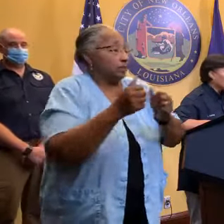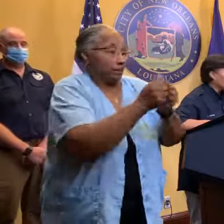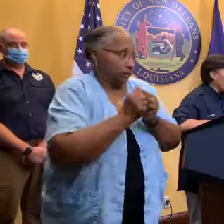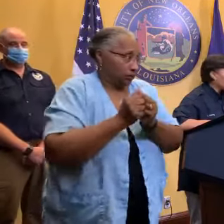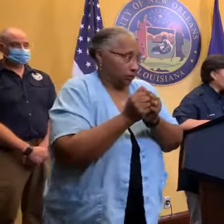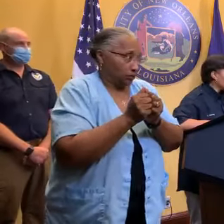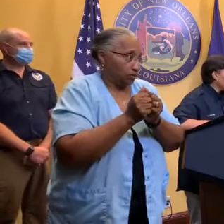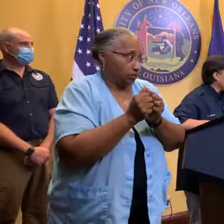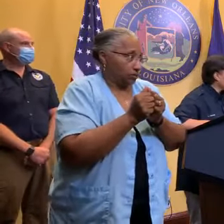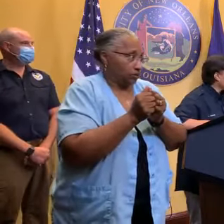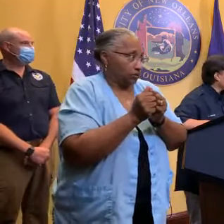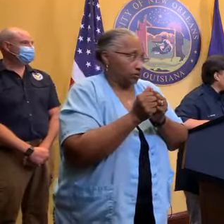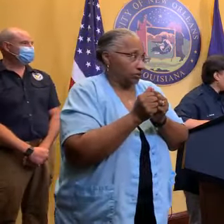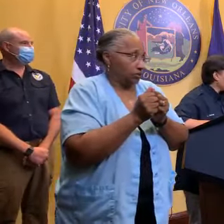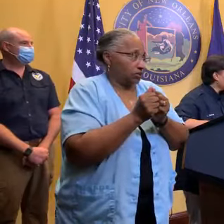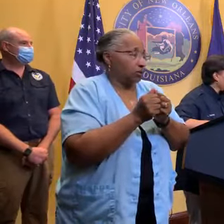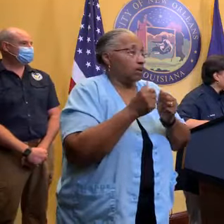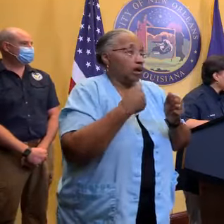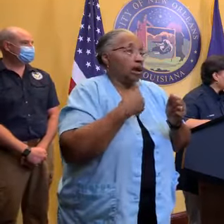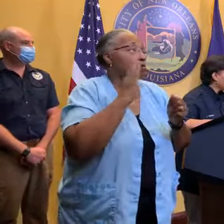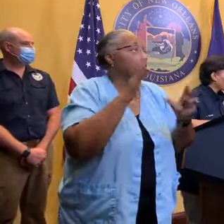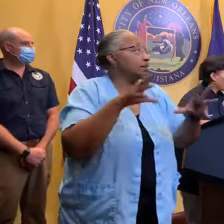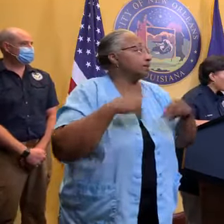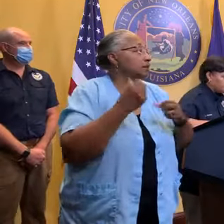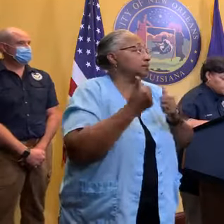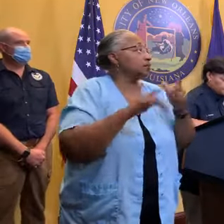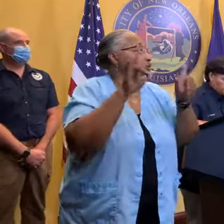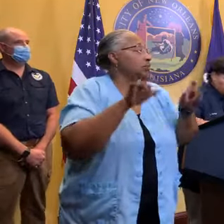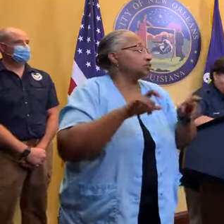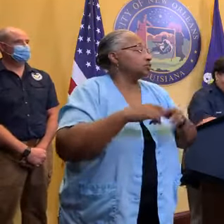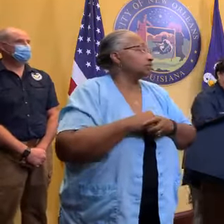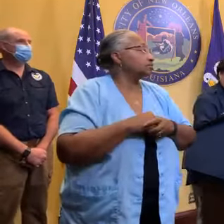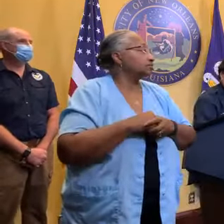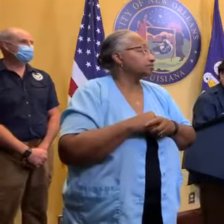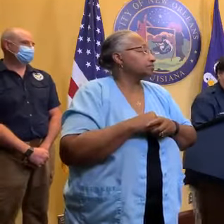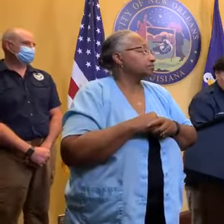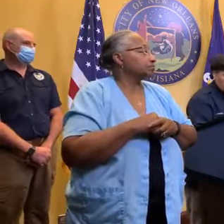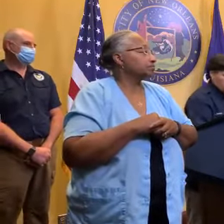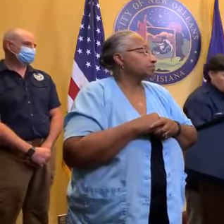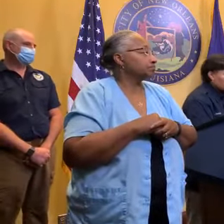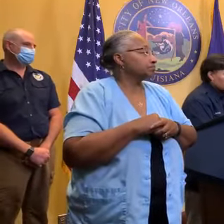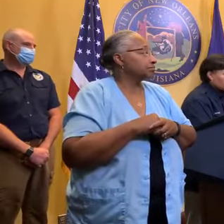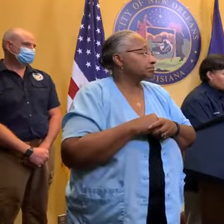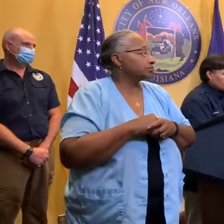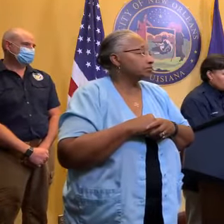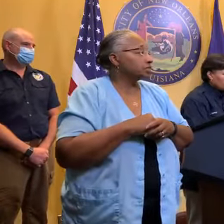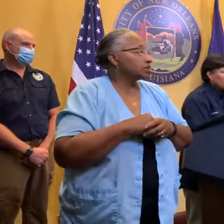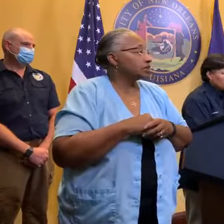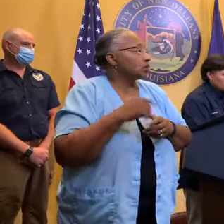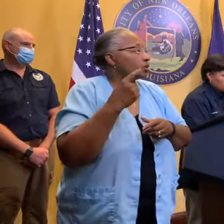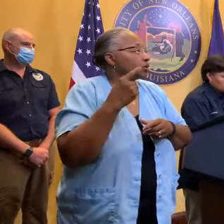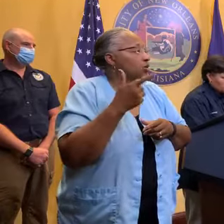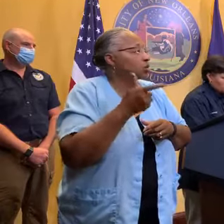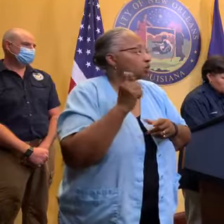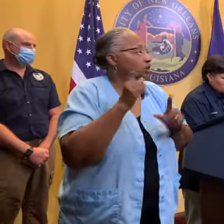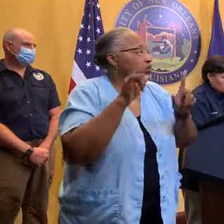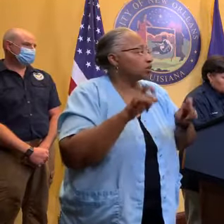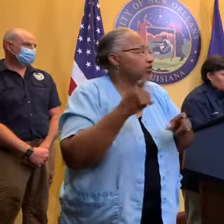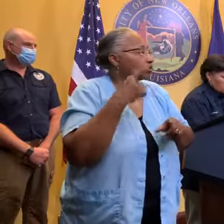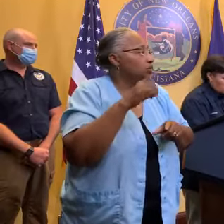so with that, Ms. Latanya, I'll take any questions that come our way. Thank you, Madam Mayor. The lens? A couple quick questions. The first one